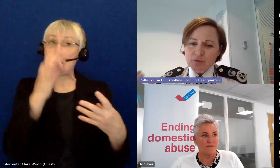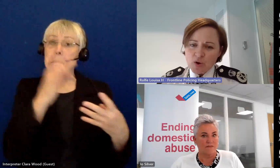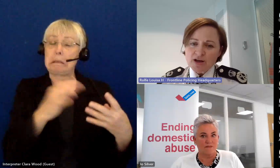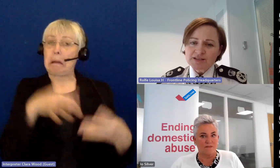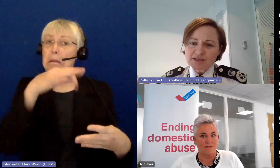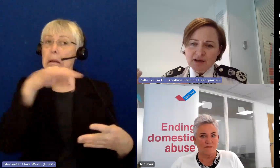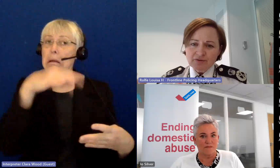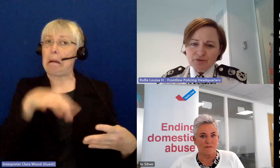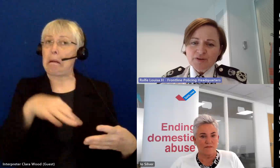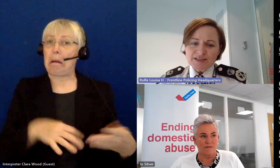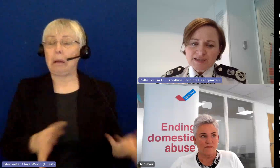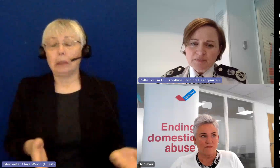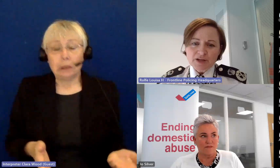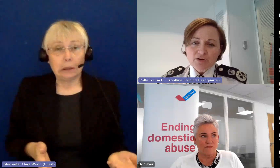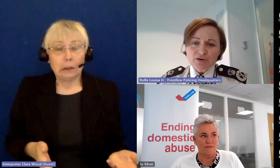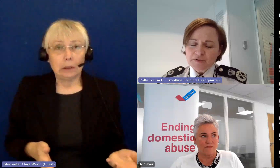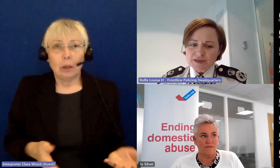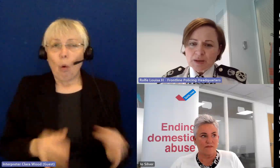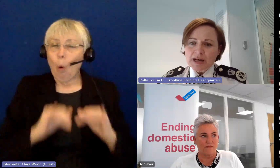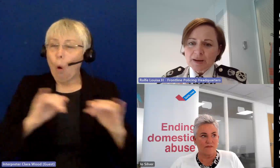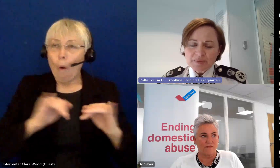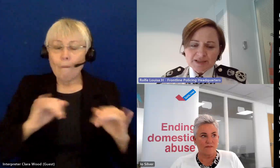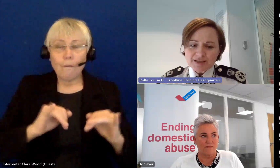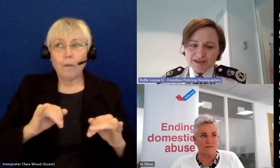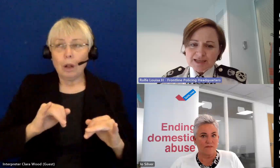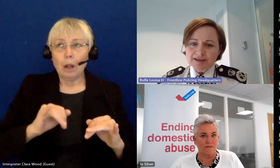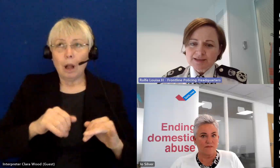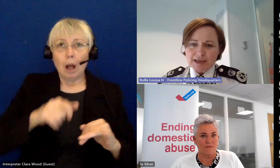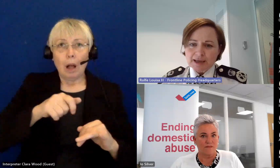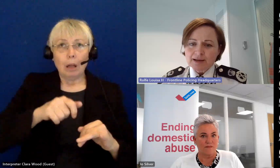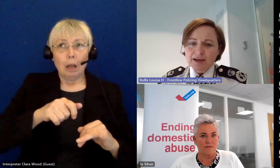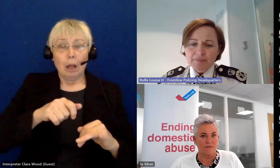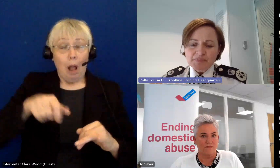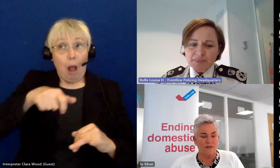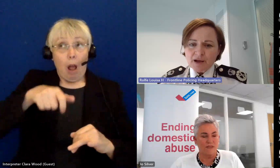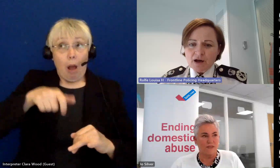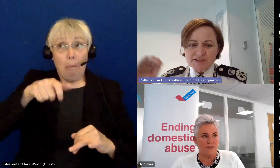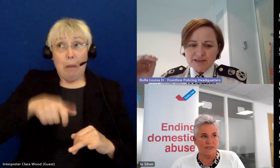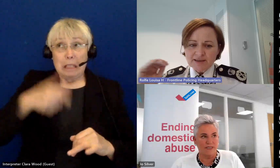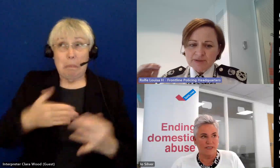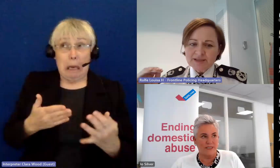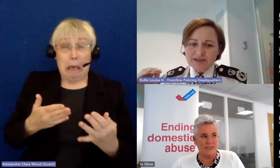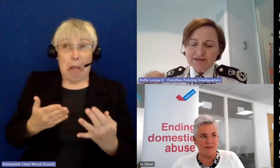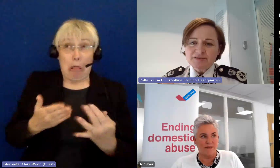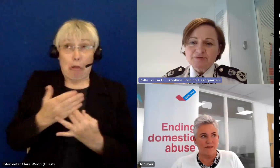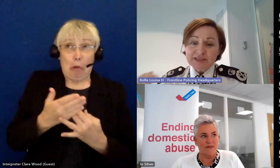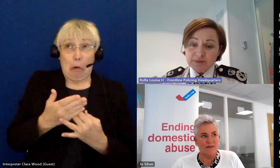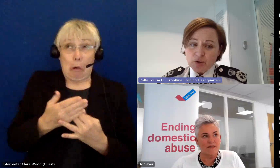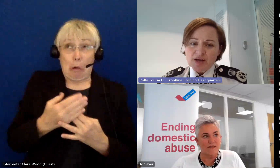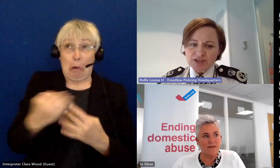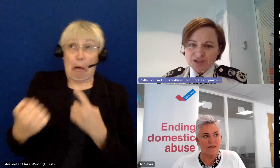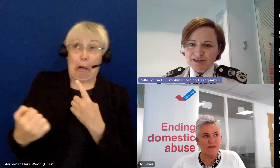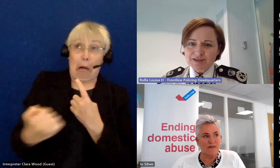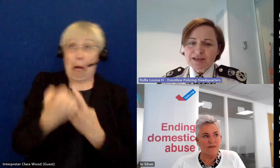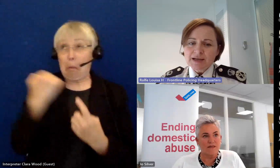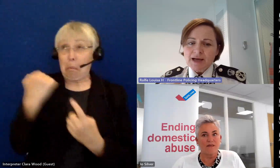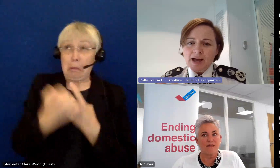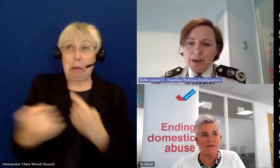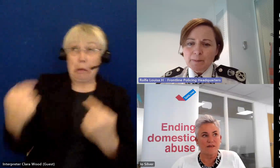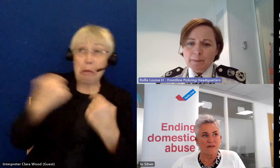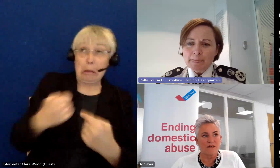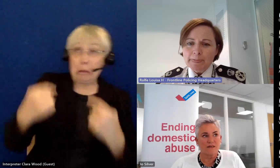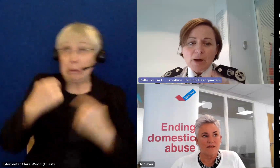imagine anything worse for a victim than an officer with limited understanding asking them a series of intimate